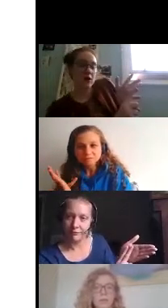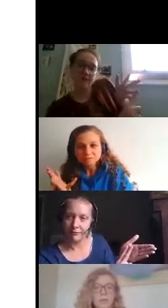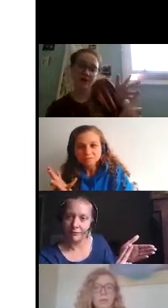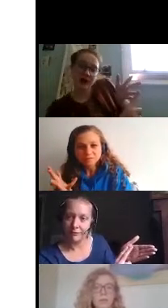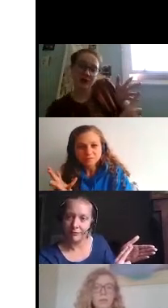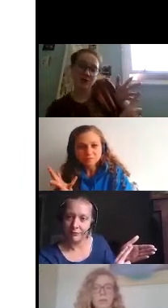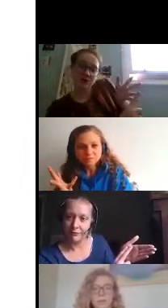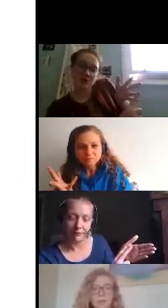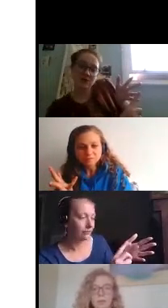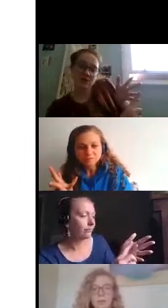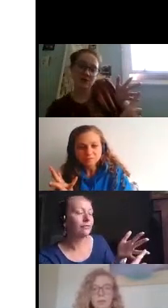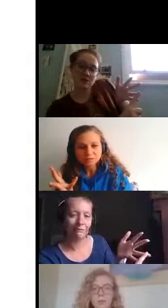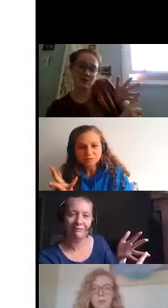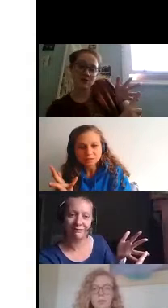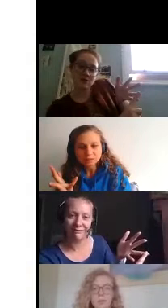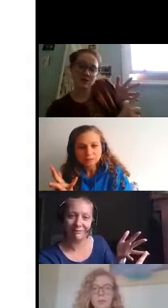O for the vowel,